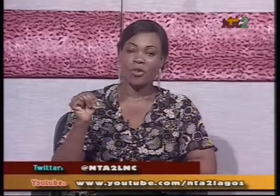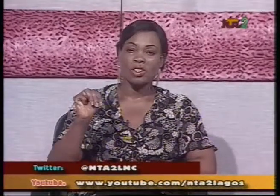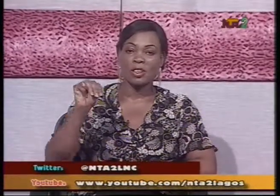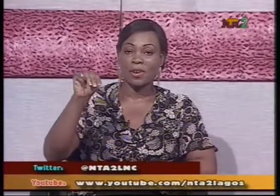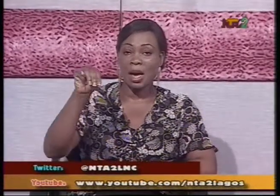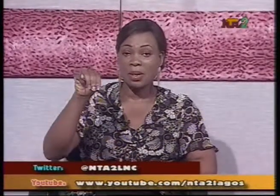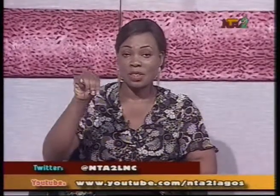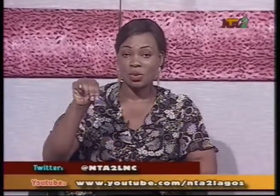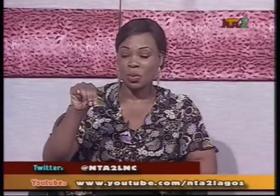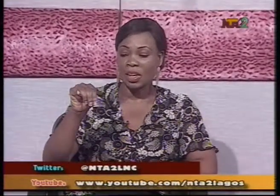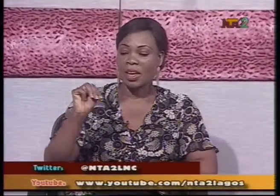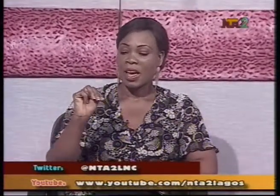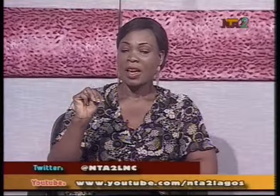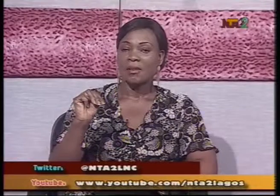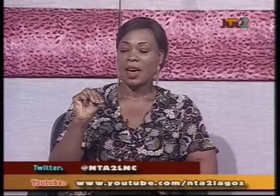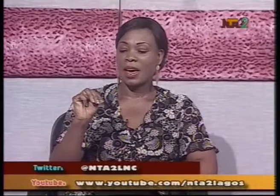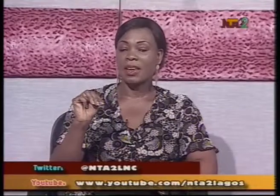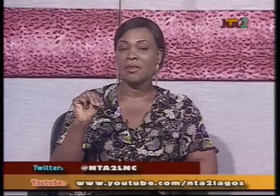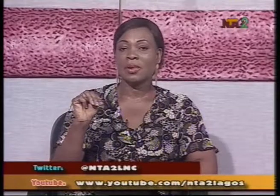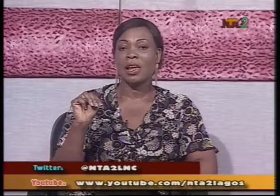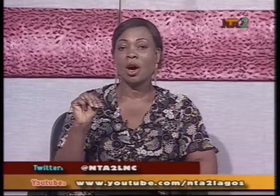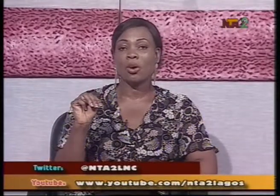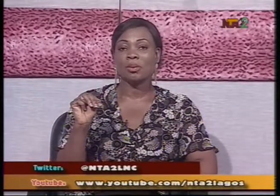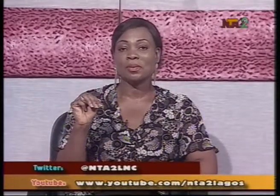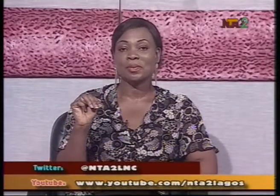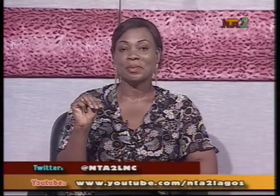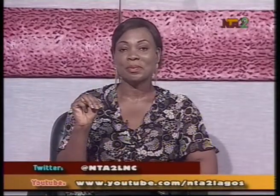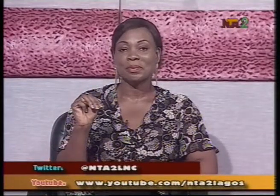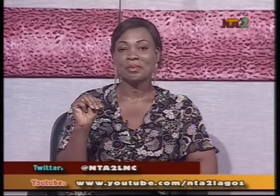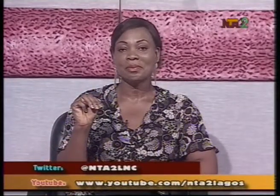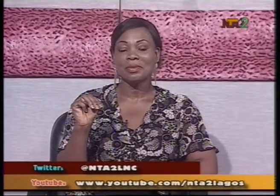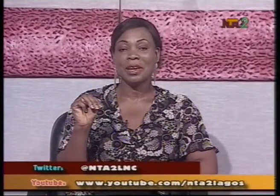if M is this way, N, hello? Hello?